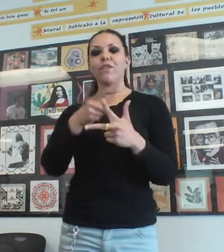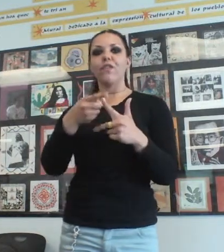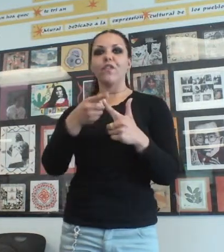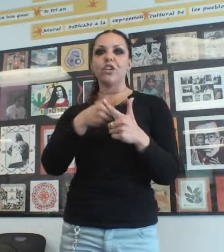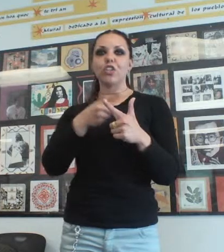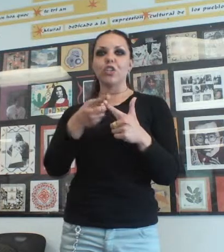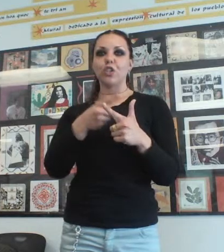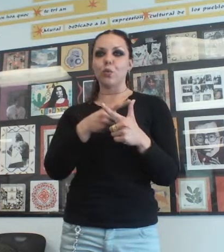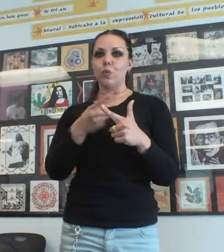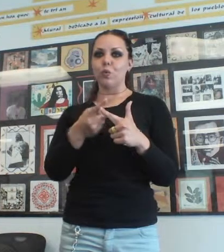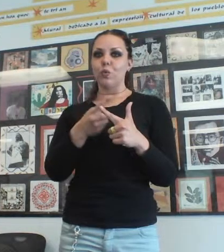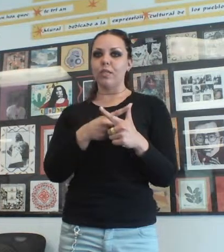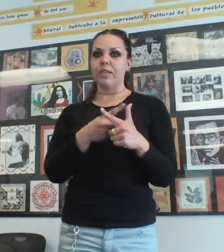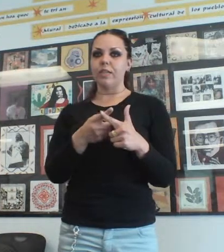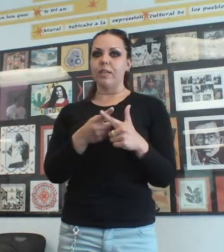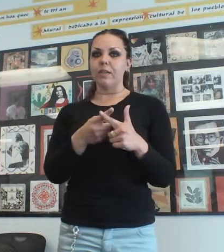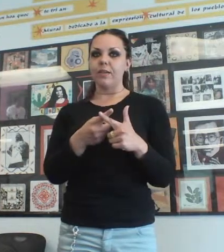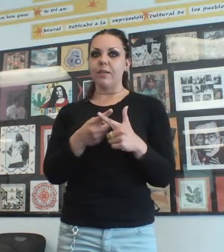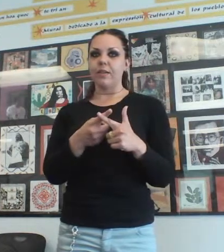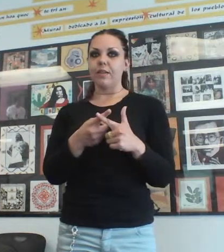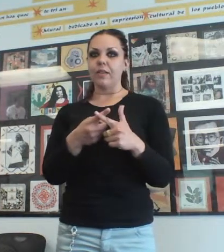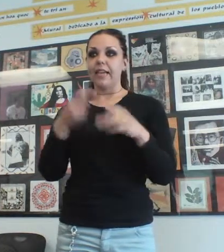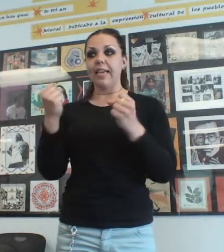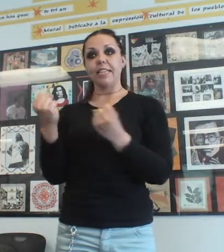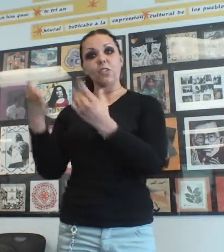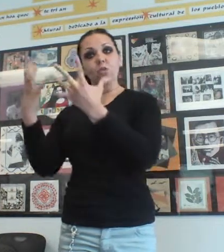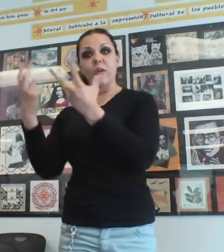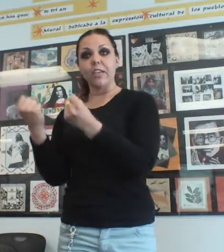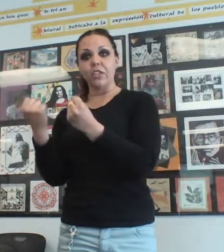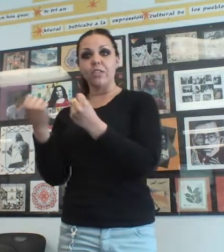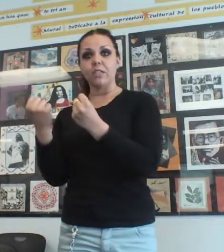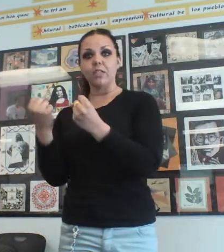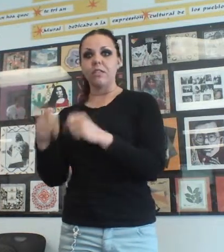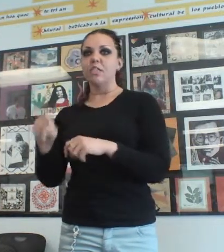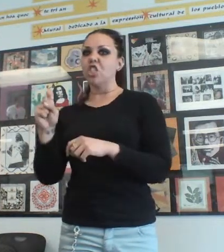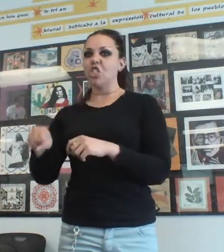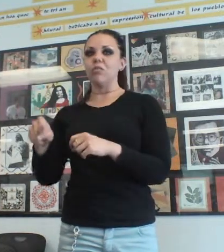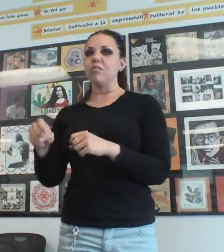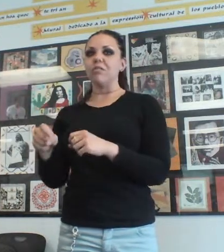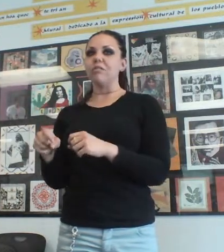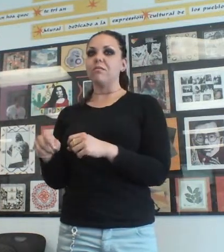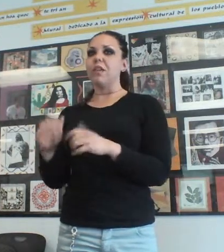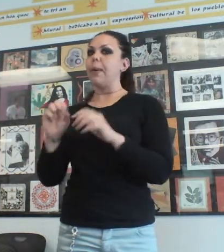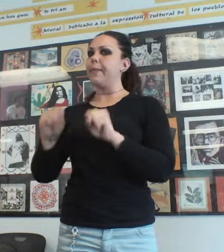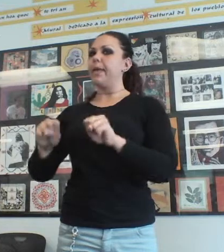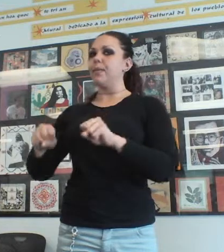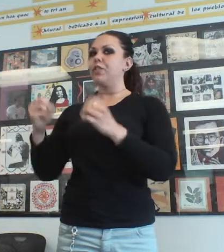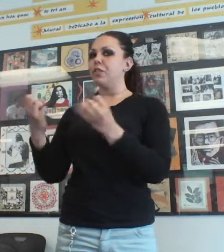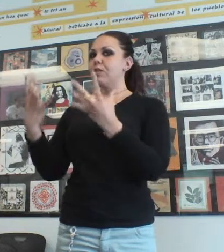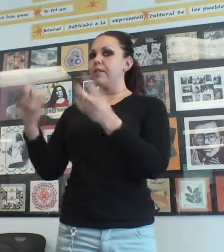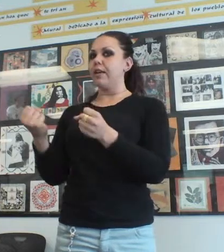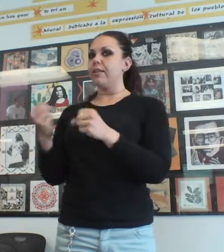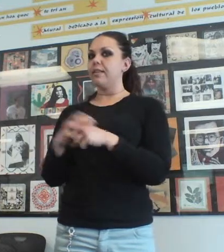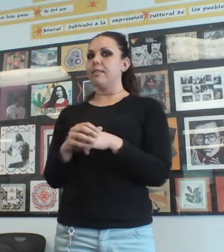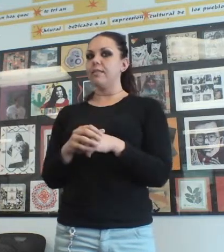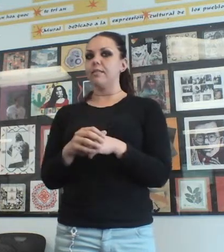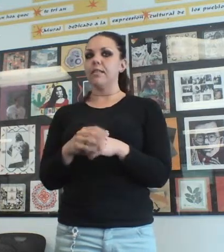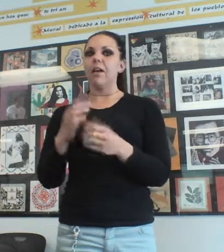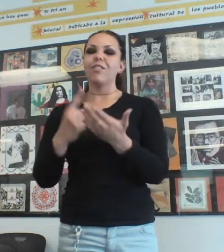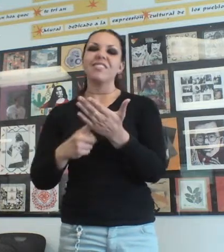time it gets to expression, you should be able to put it out there. Sometimes we may produce a sign inaccurately, or we produce a sign